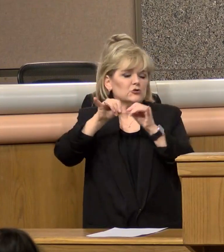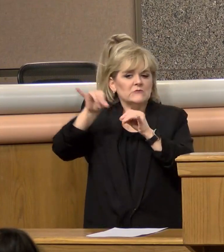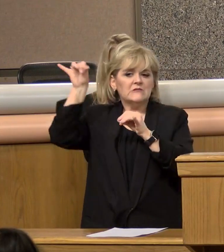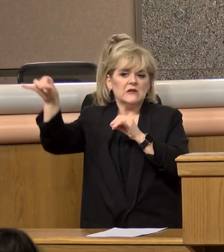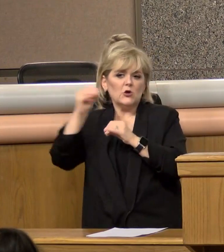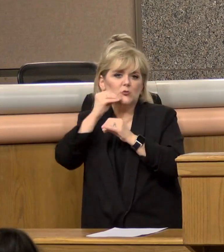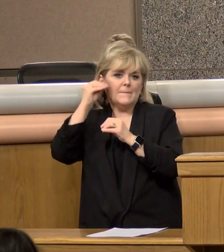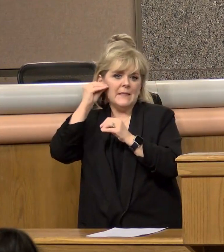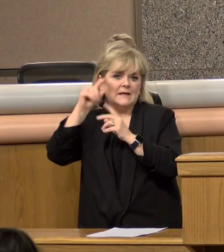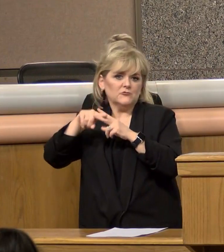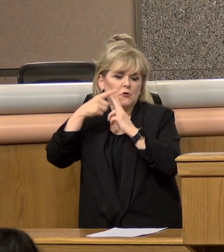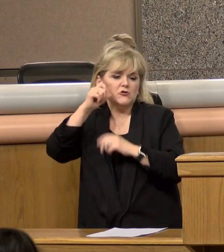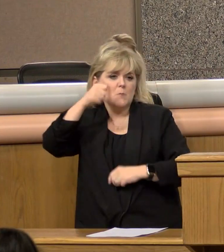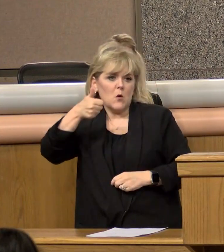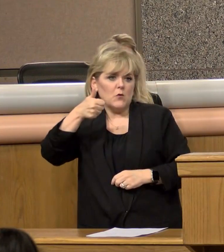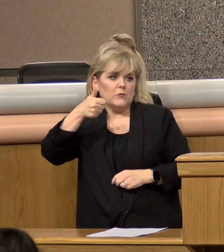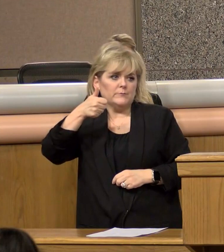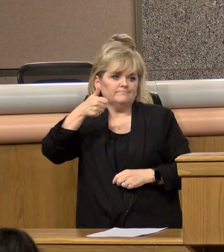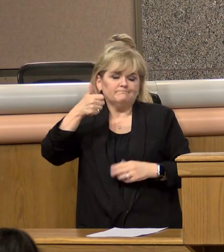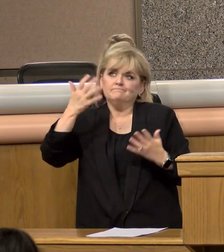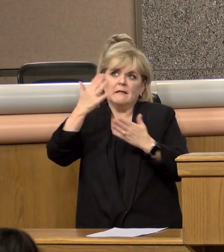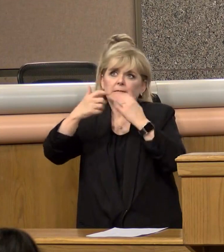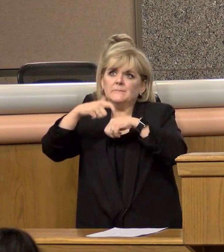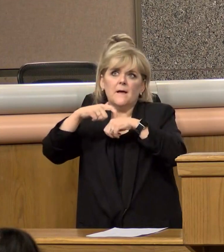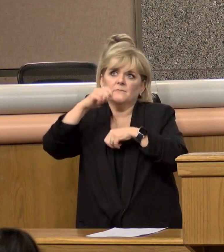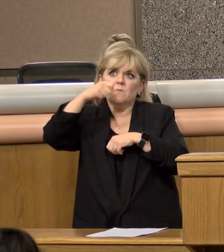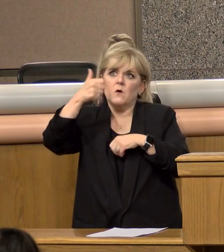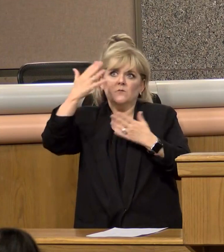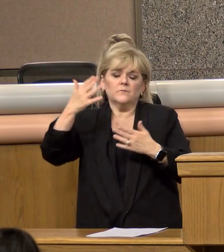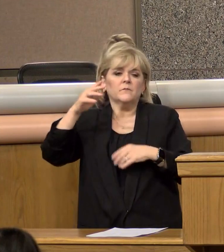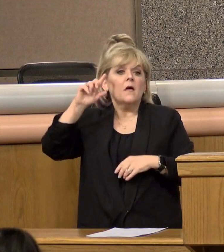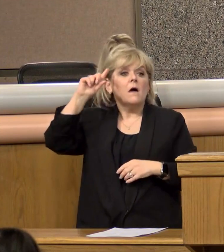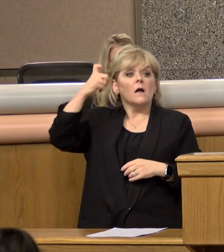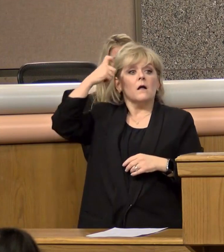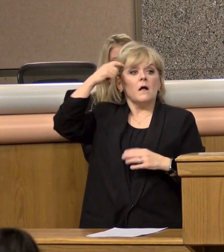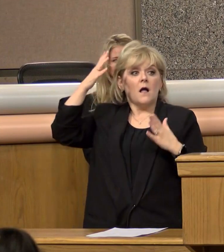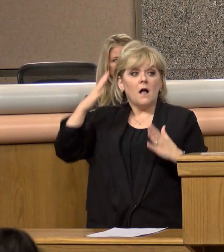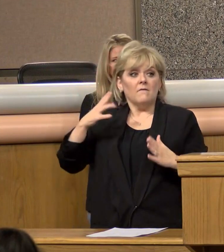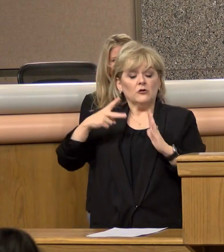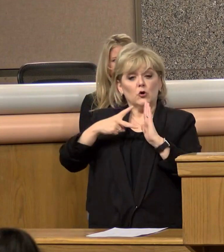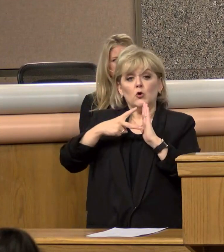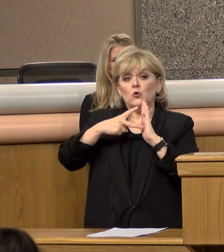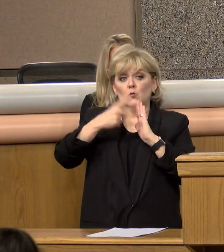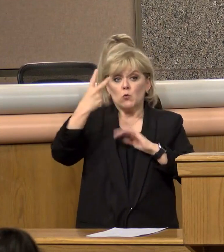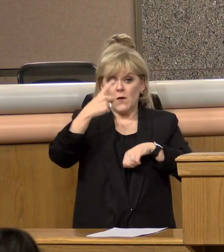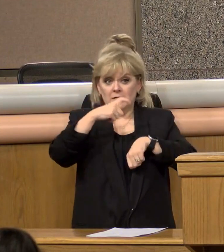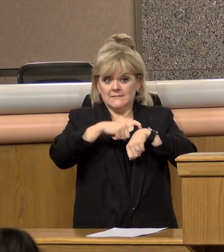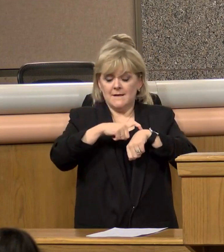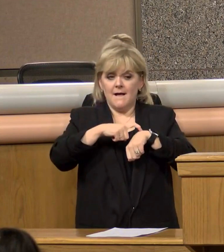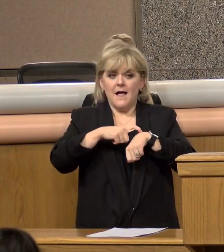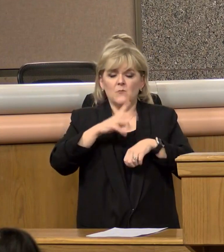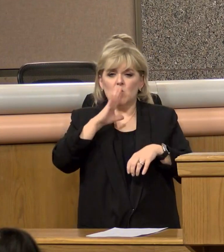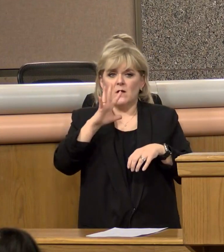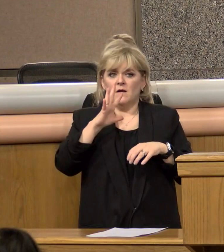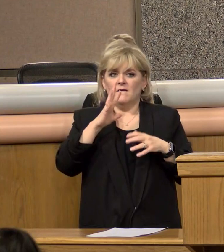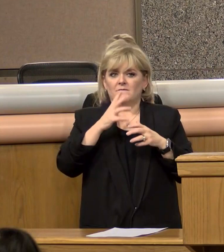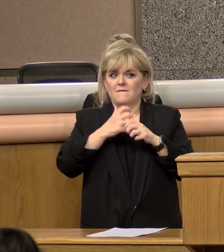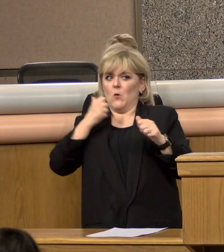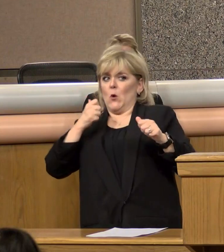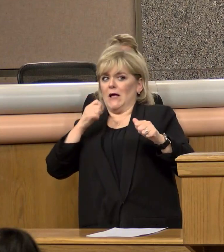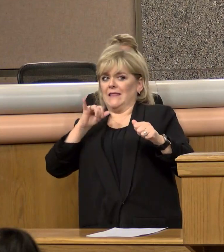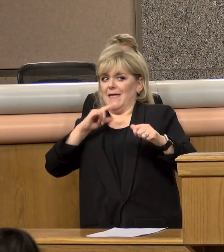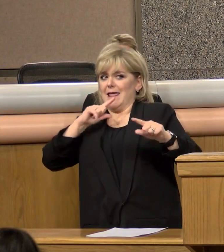effective uh tomorrow at some point tomorrow uh the governor uh twice sort of dodged or kicked the can down the road